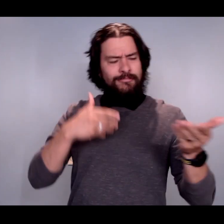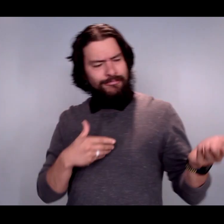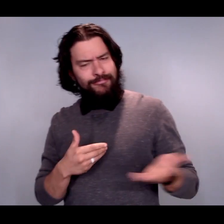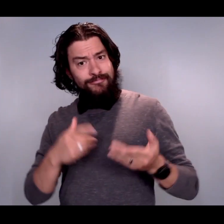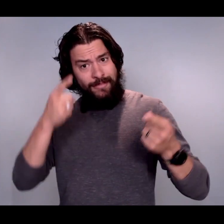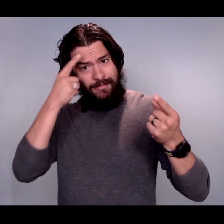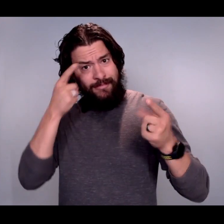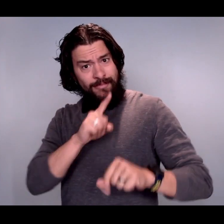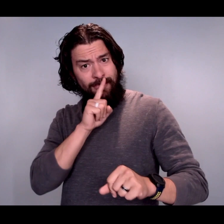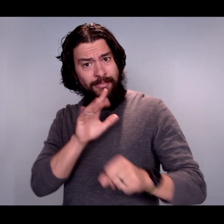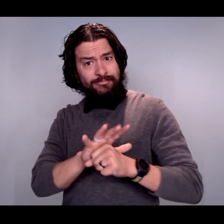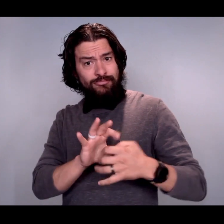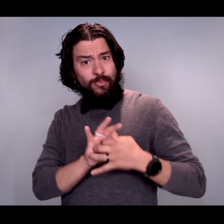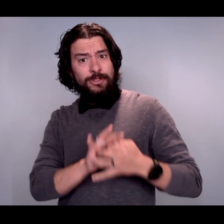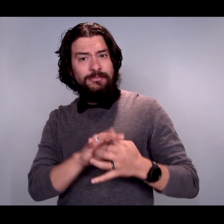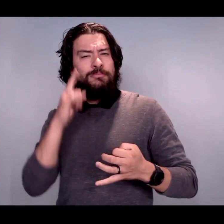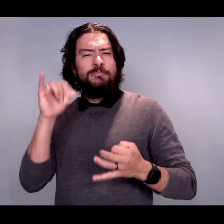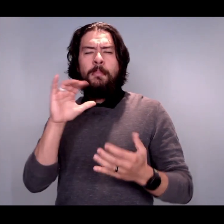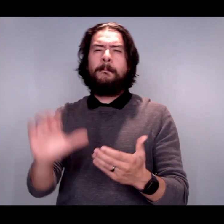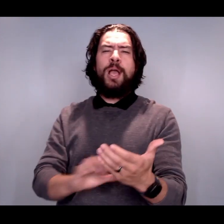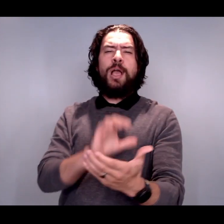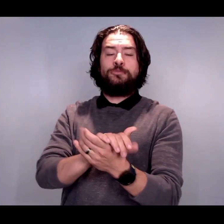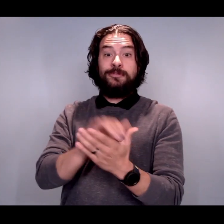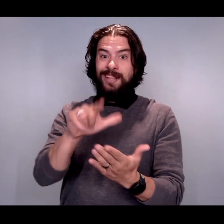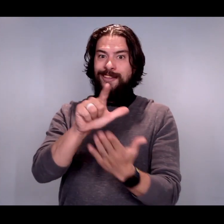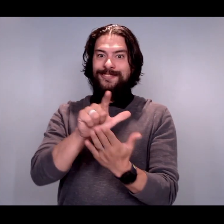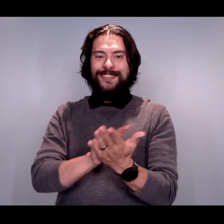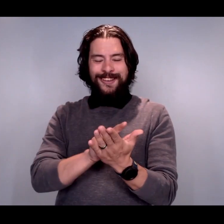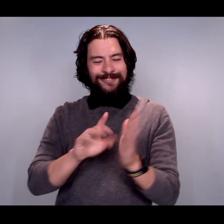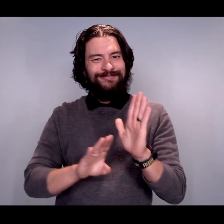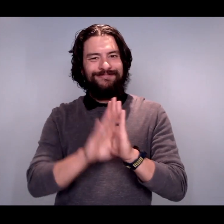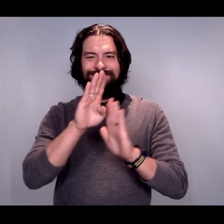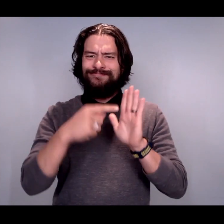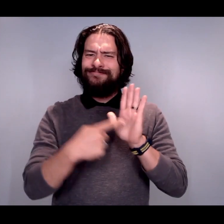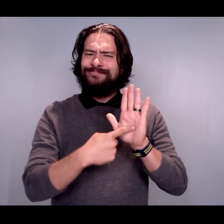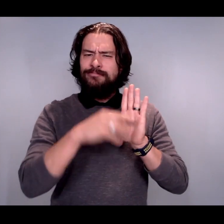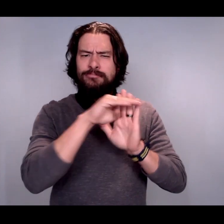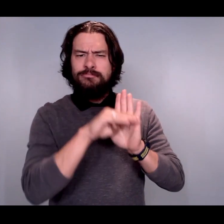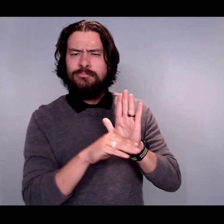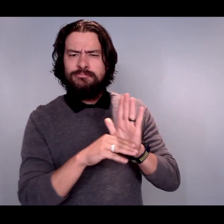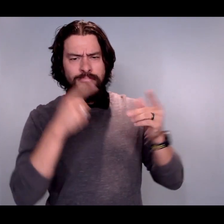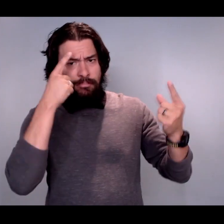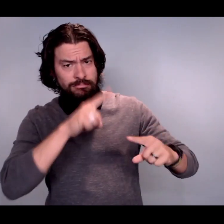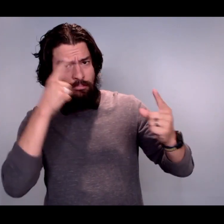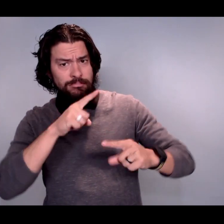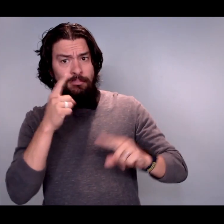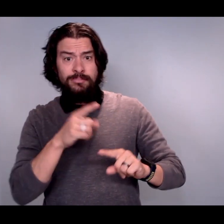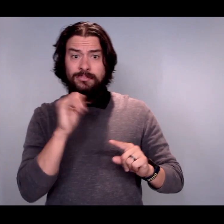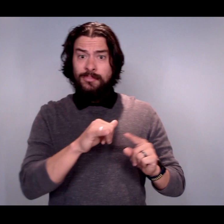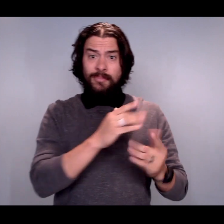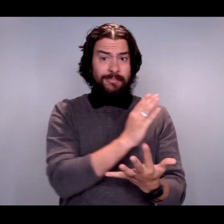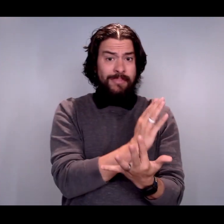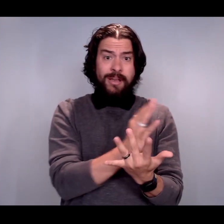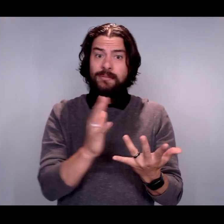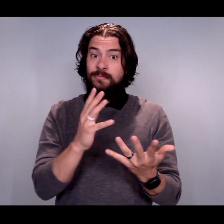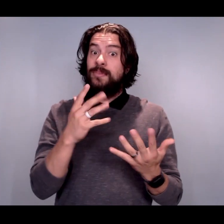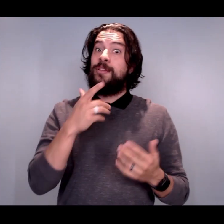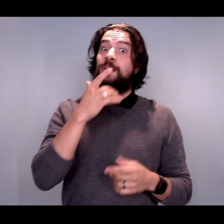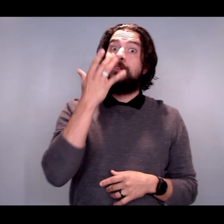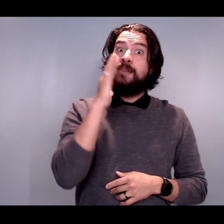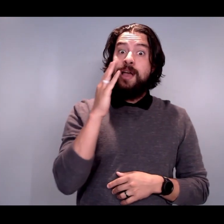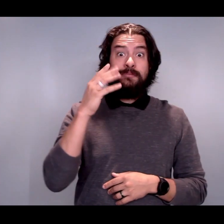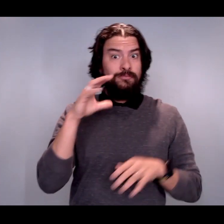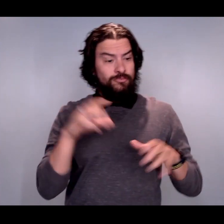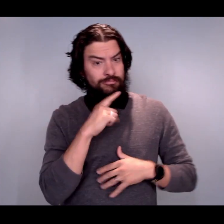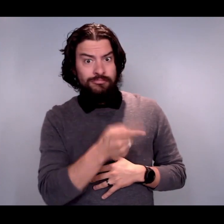covenant relationship, like a marriage. And the laws make up the terms of that covenant. And so do we get a catalog of all these laws that God gave